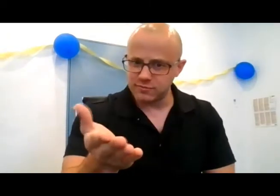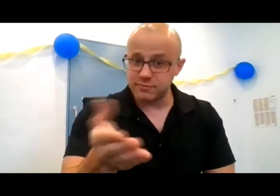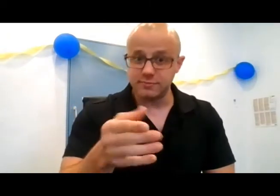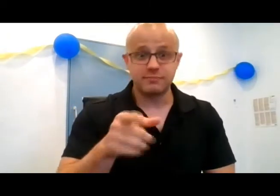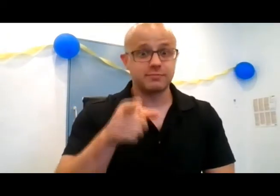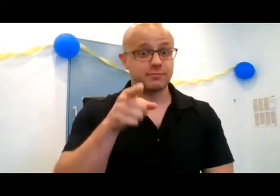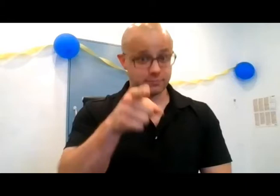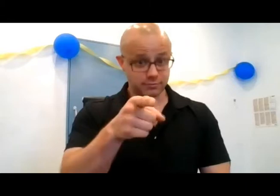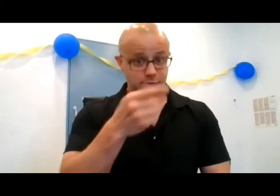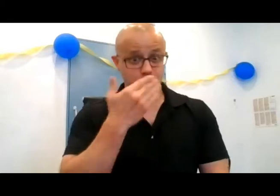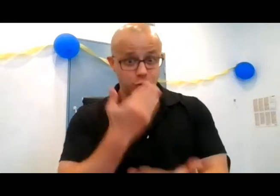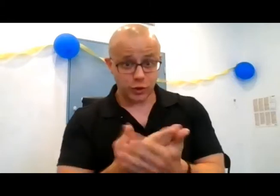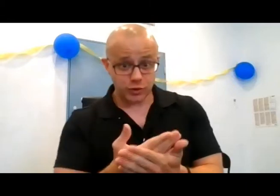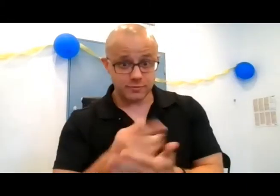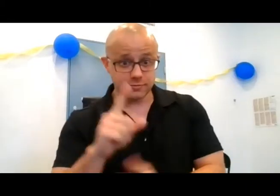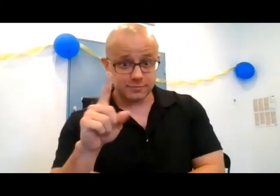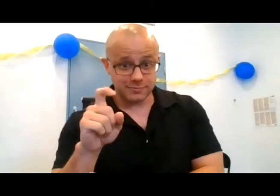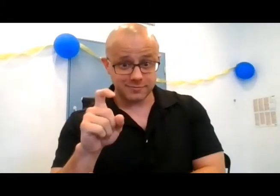How are you?